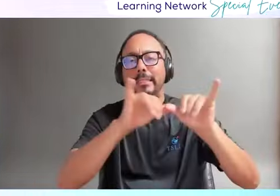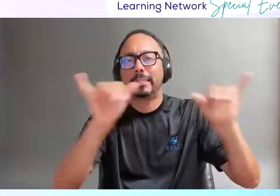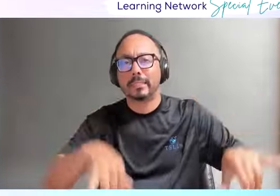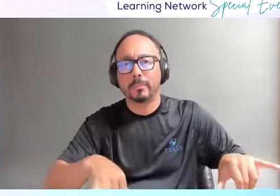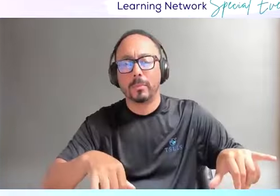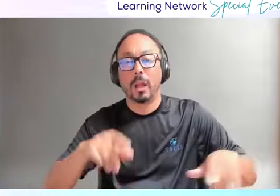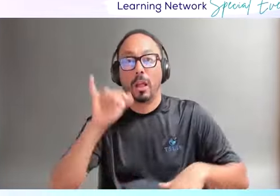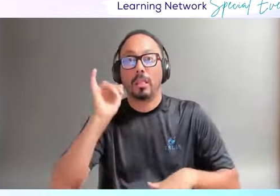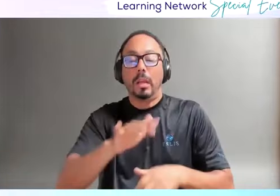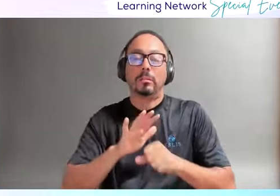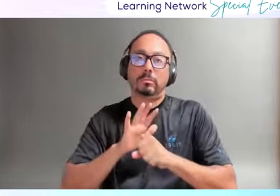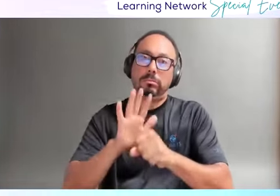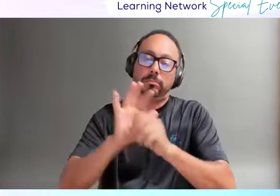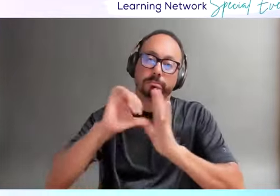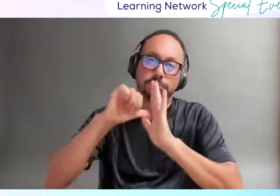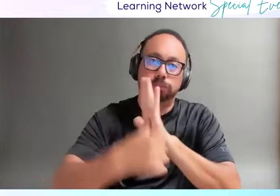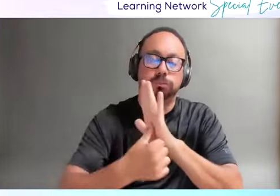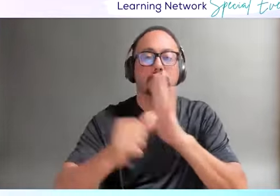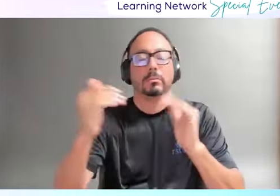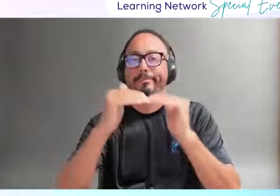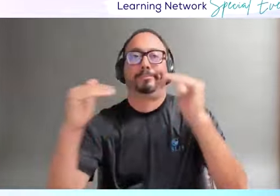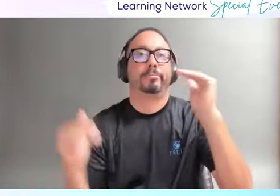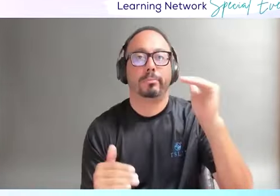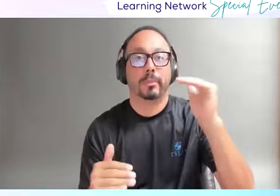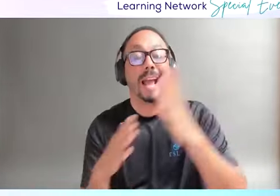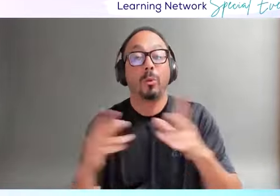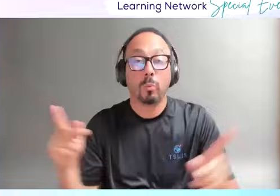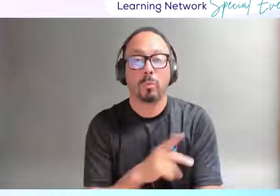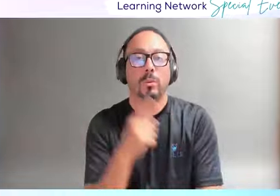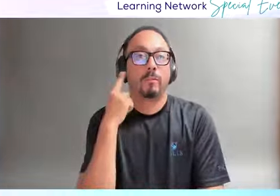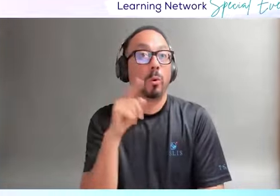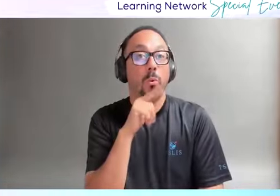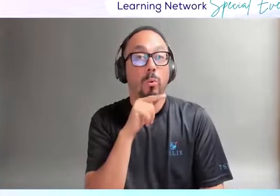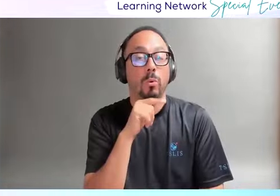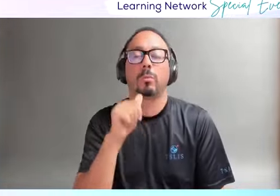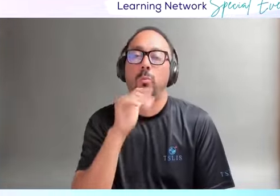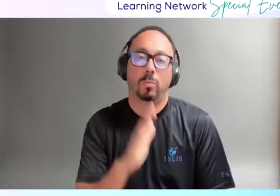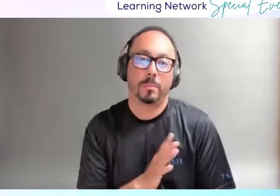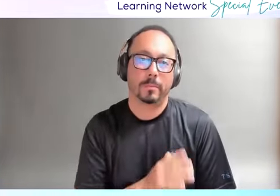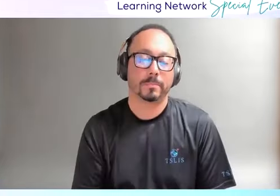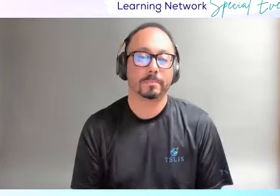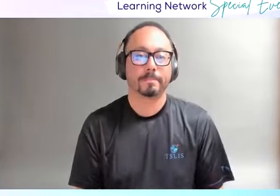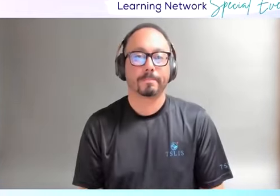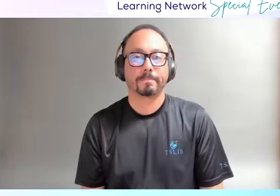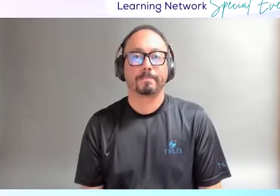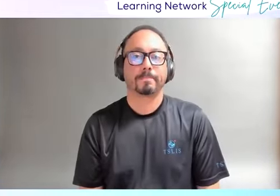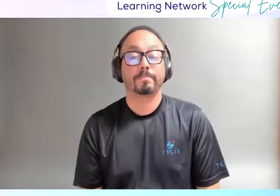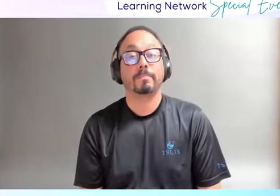and perpetuate some of these issues for women. And I've put mothering issues at the bottom here because there is no